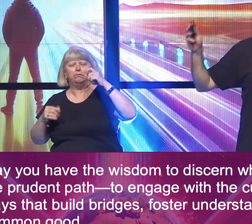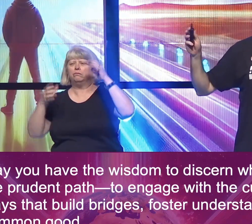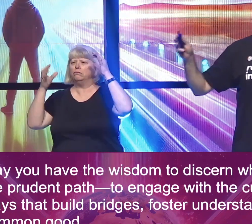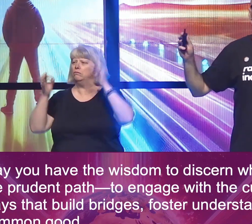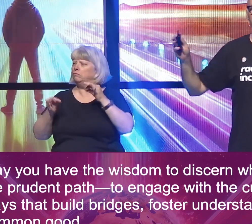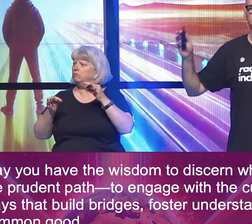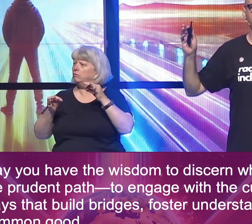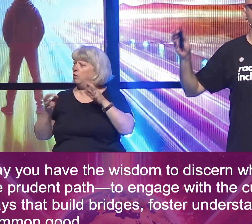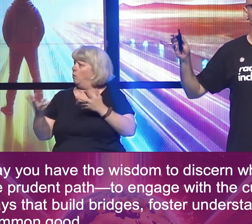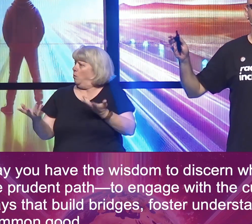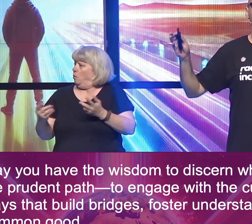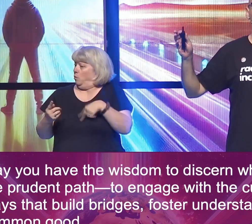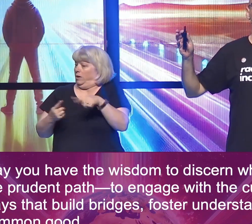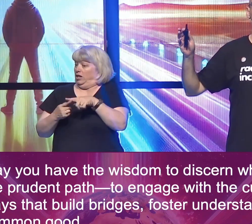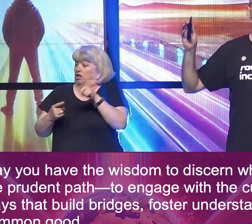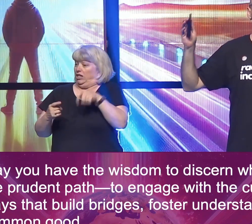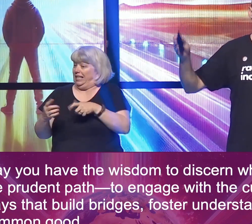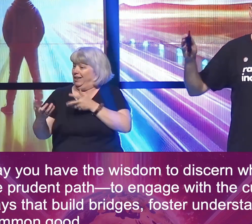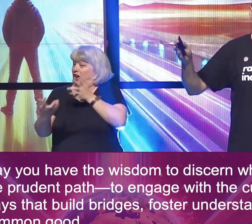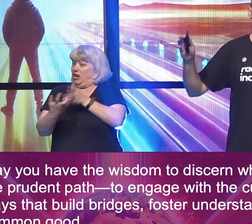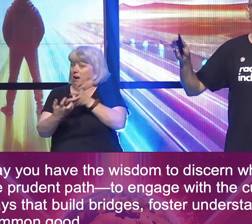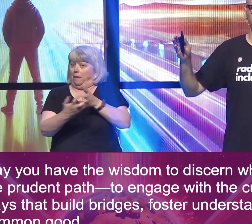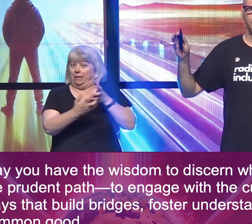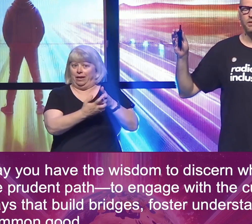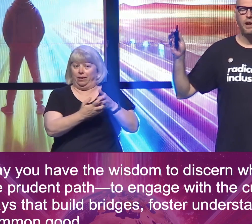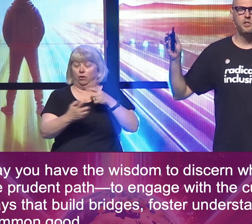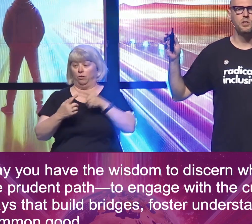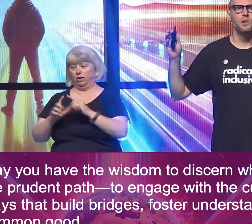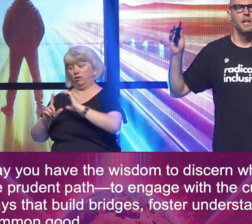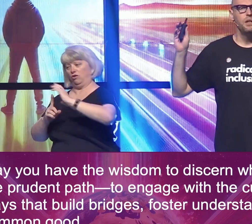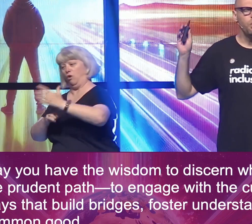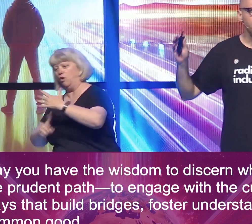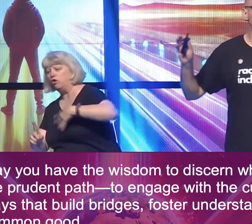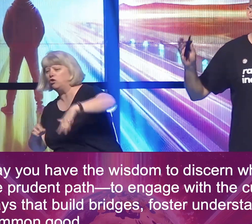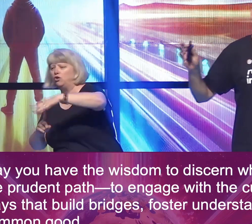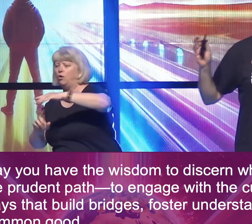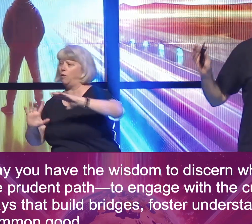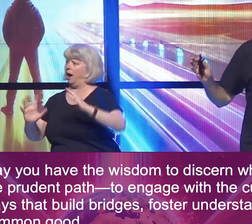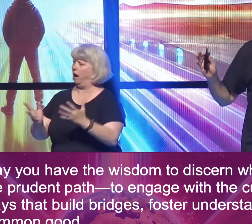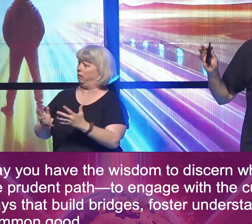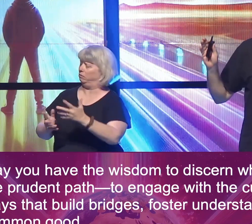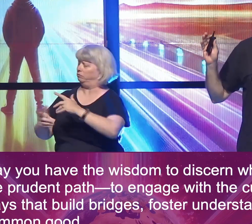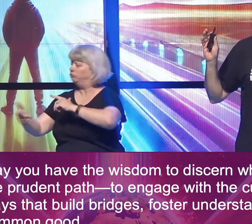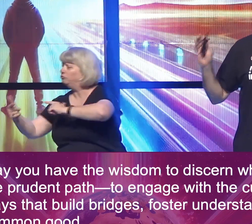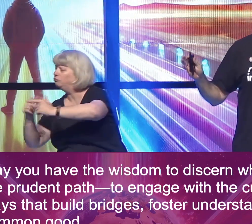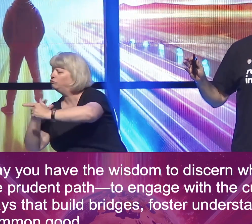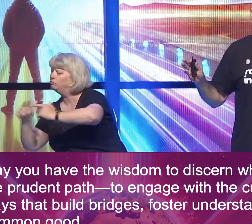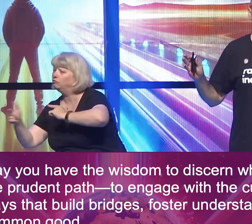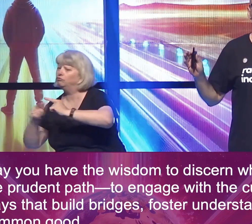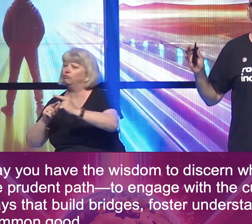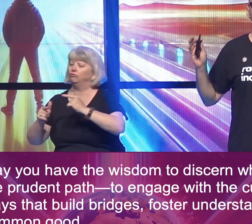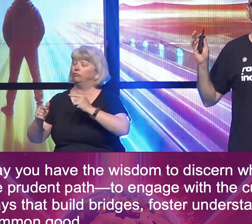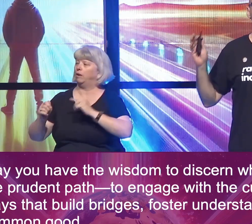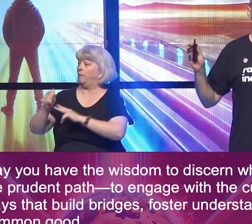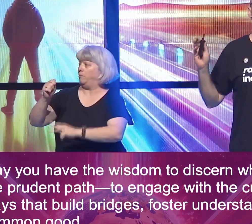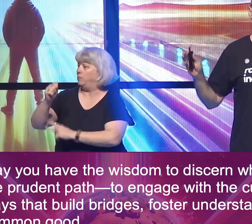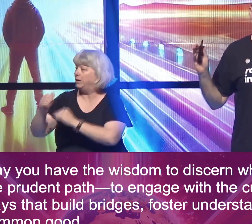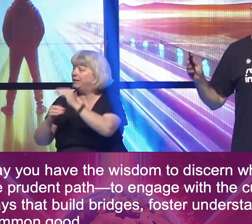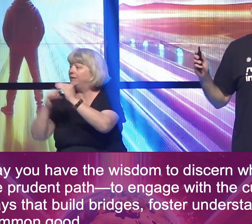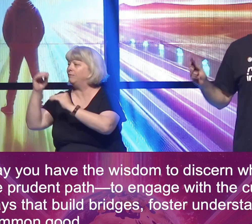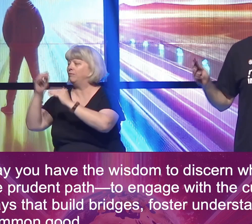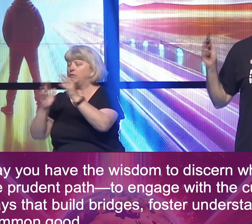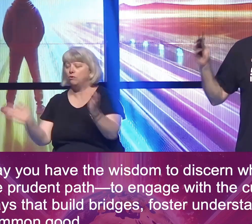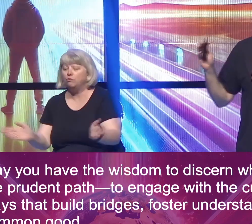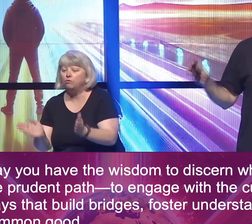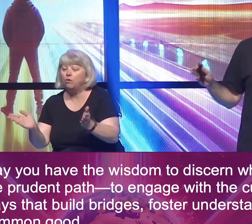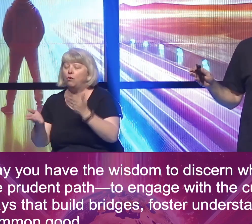when accommodation is the prudent path, to engage with the culture around you in ways that build bridges, foster understanding, and promote the